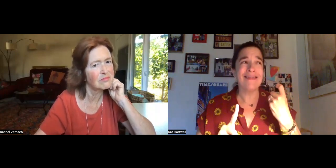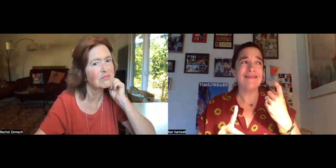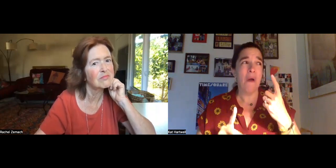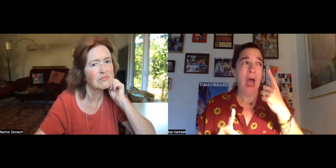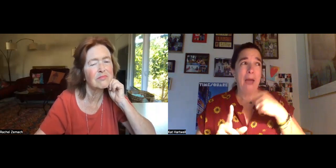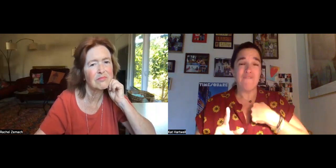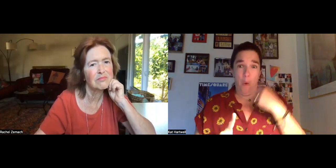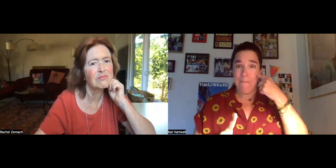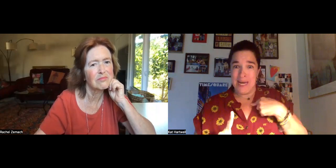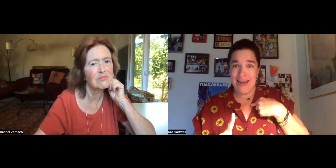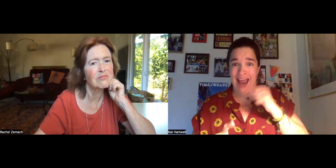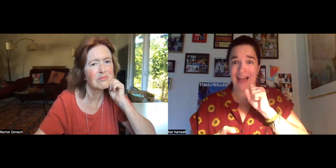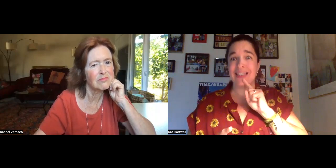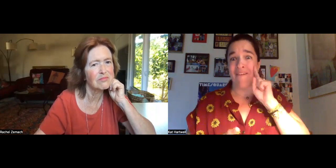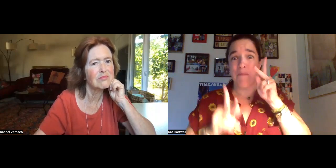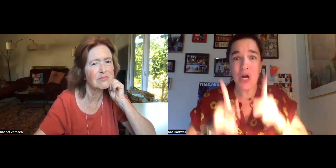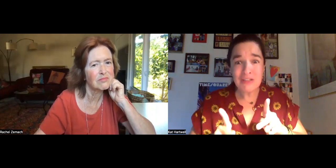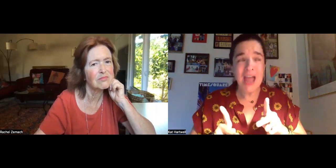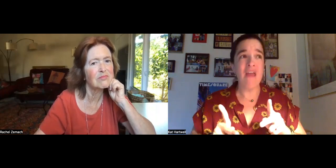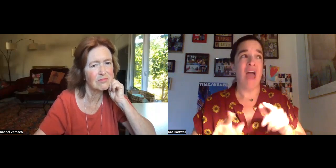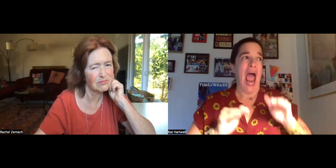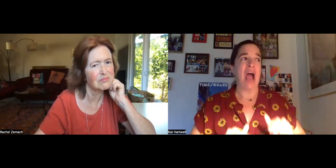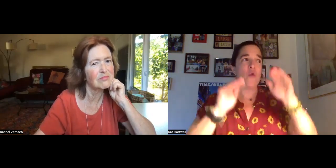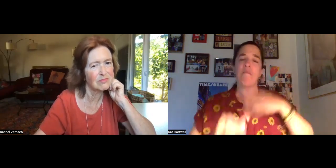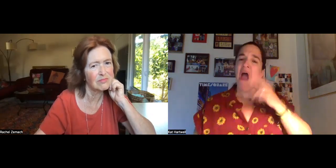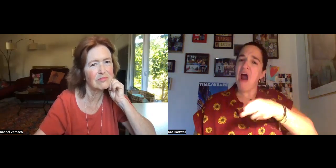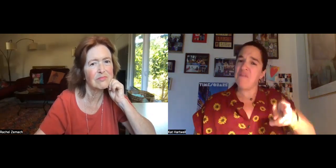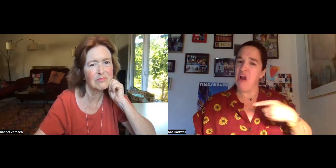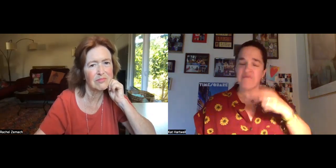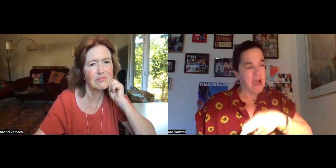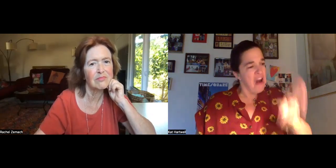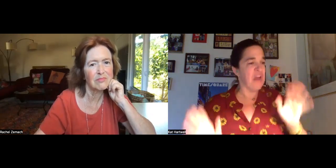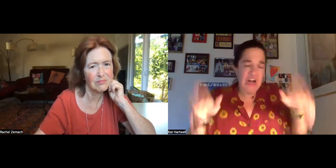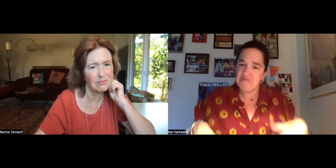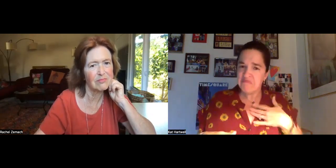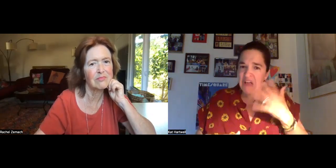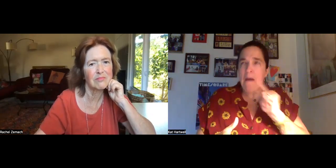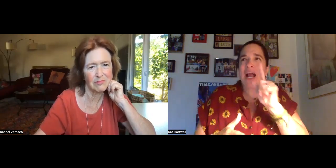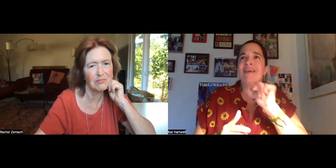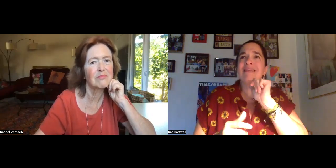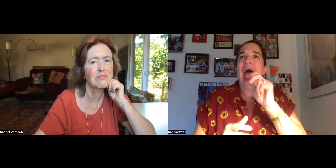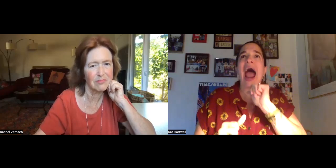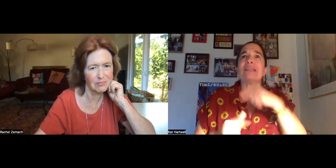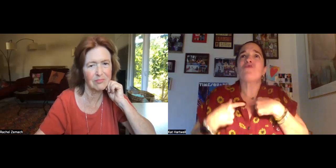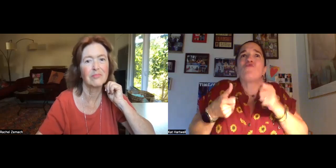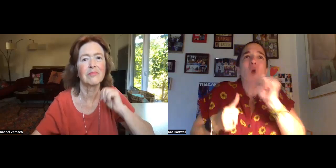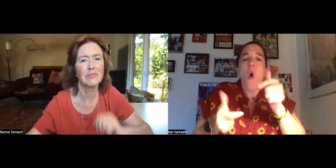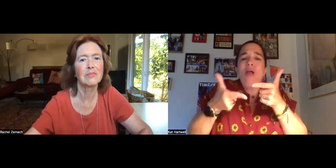Because for me, as a deaf person, I grew up hard hearing, because I don't